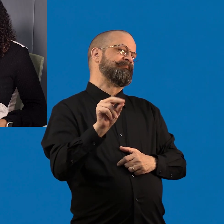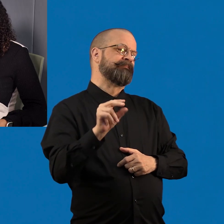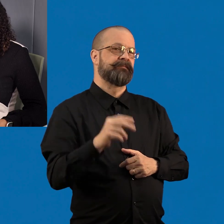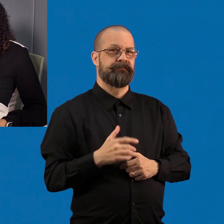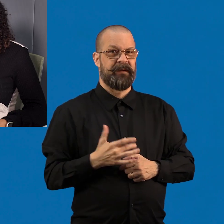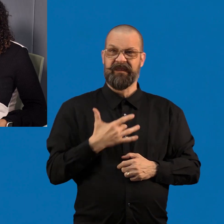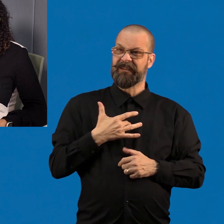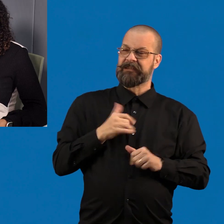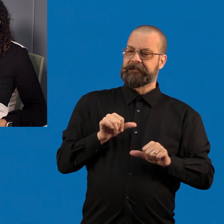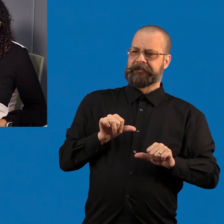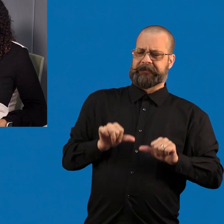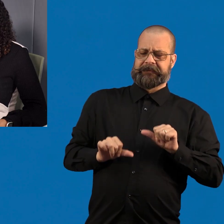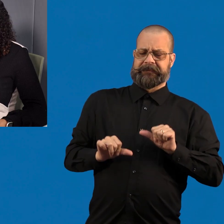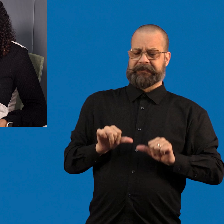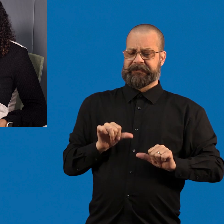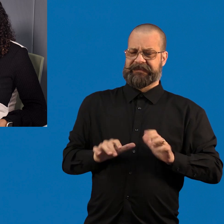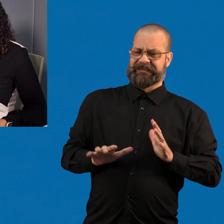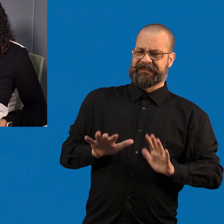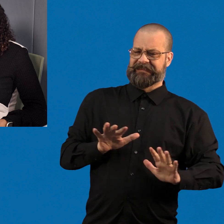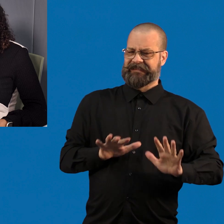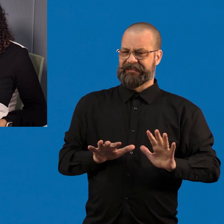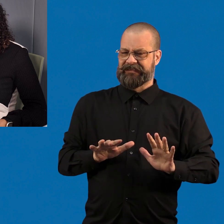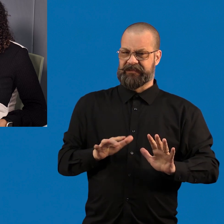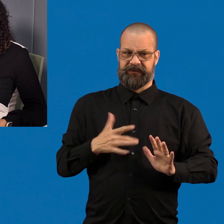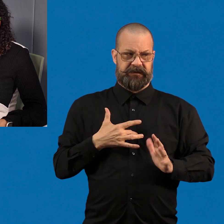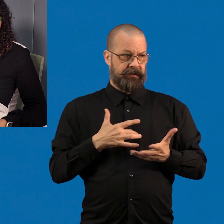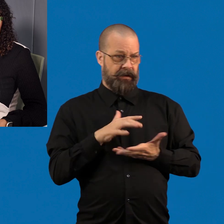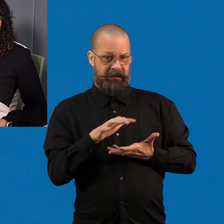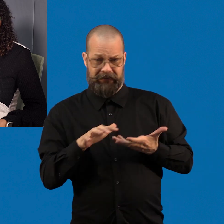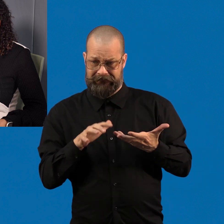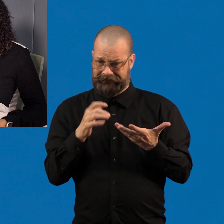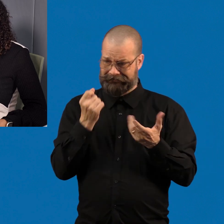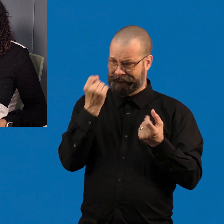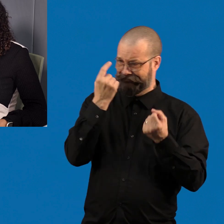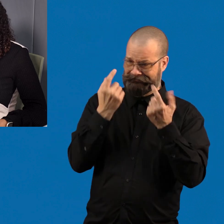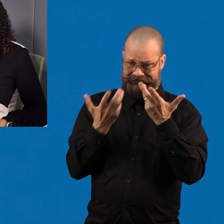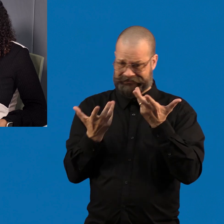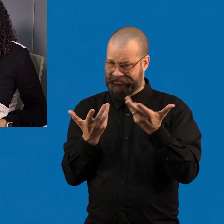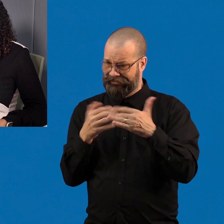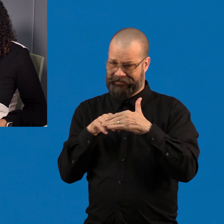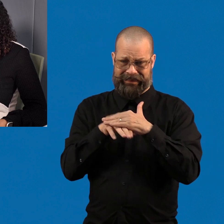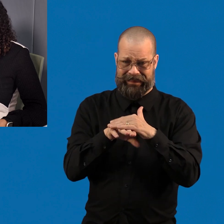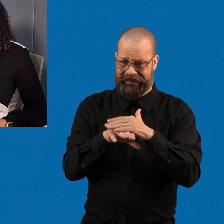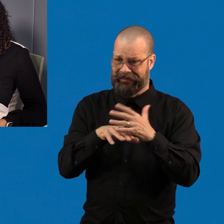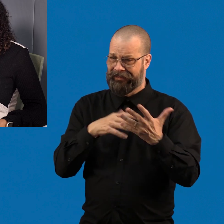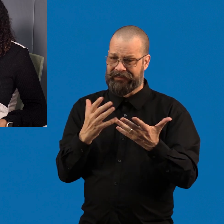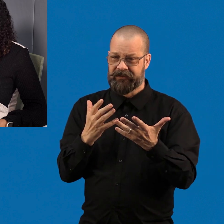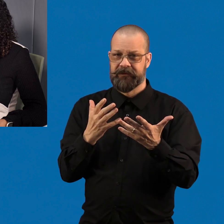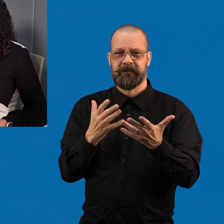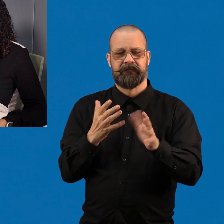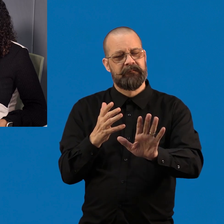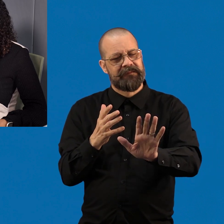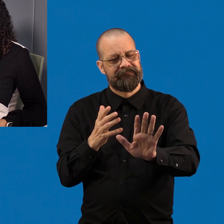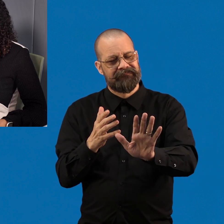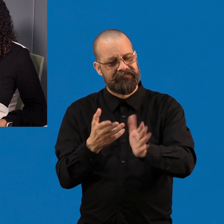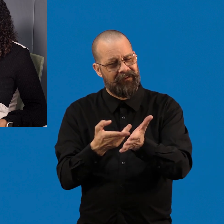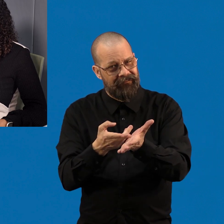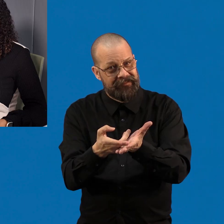no. Maybe you don't trust it. Maybe it feels confusing or inaccessible. But